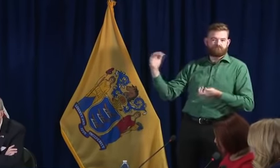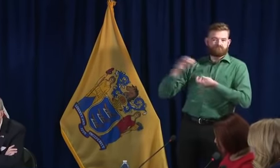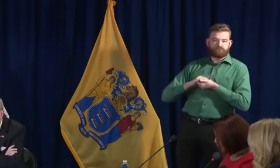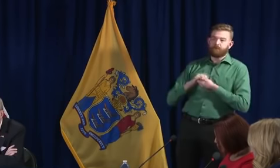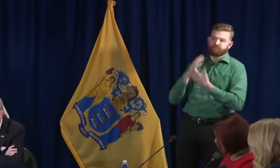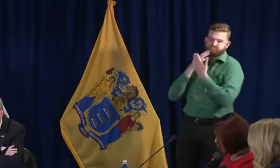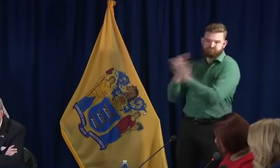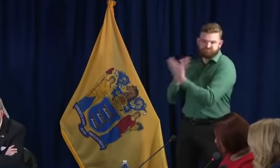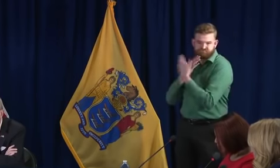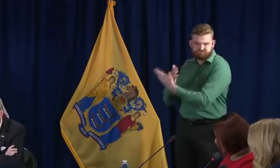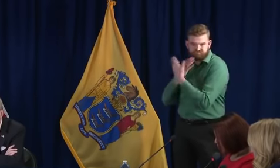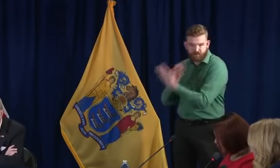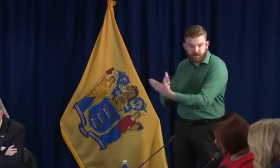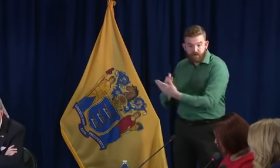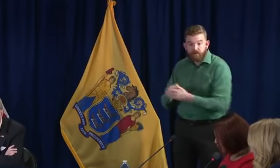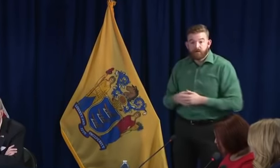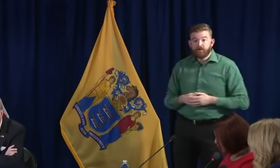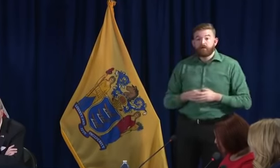it's